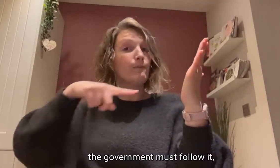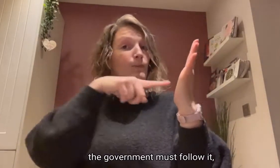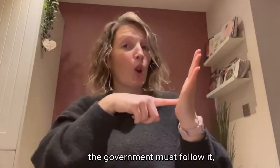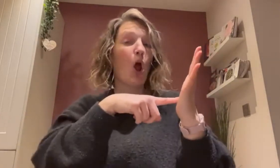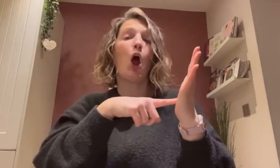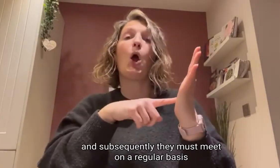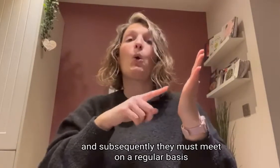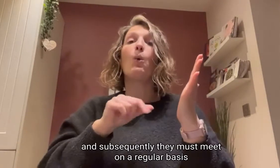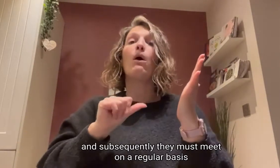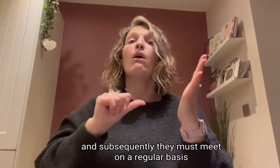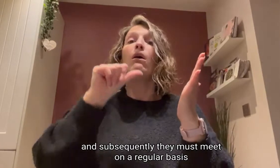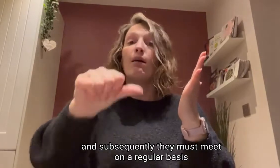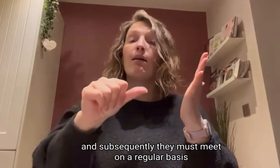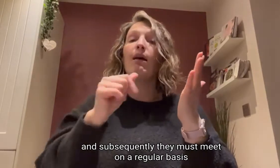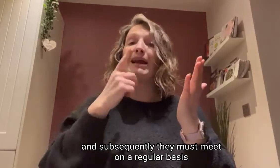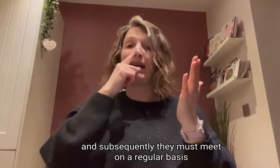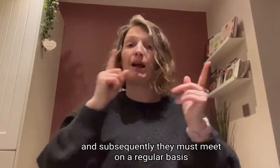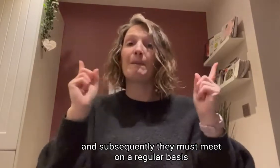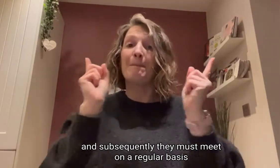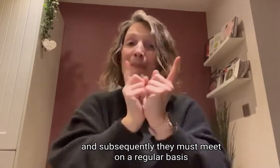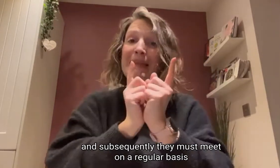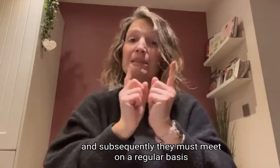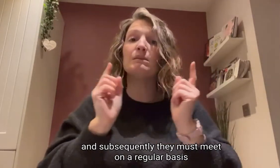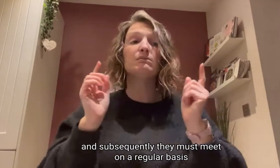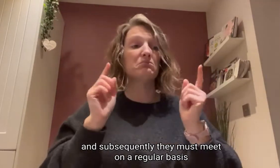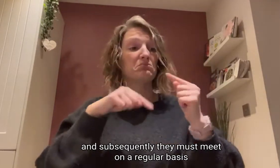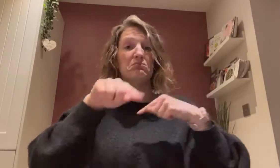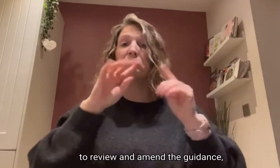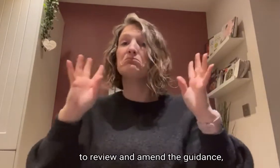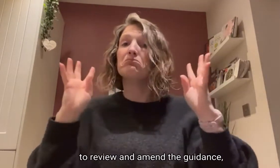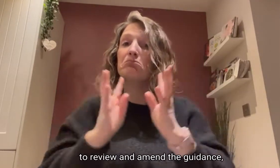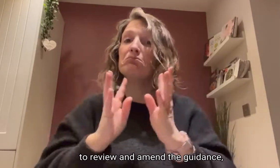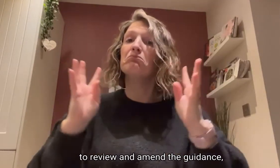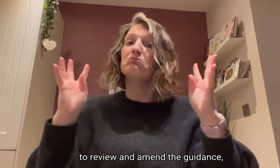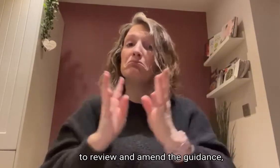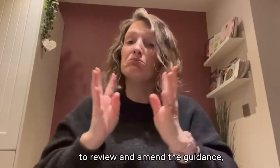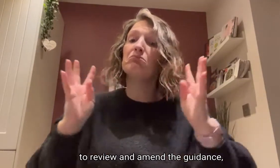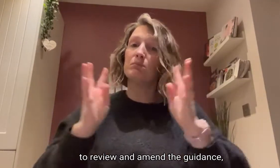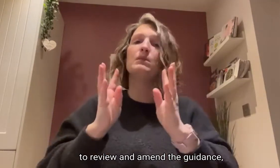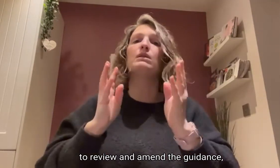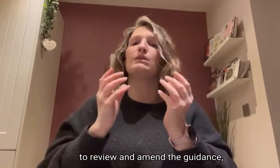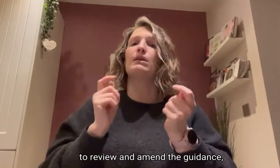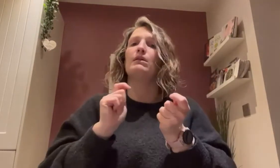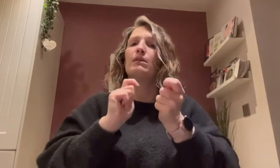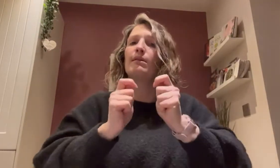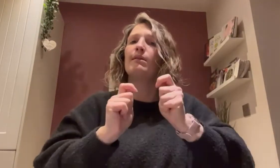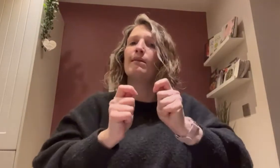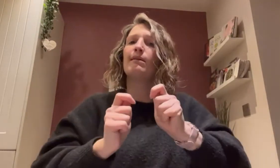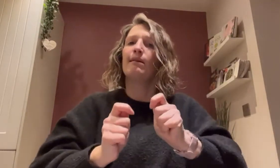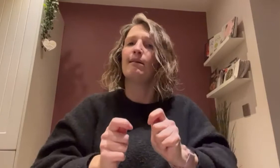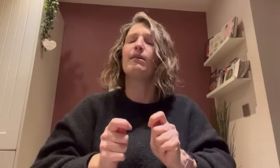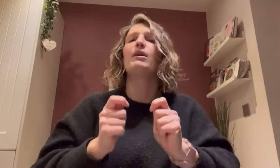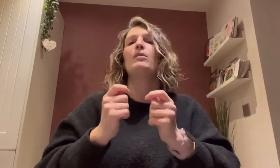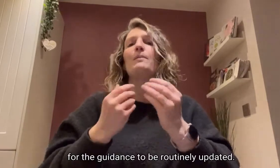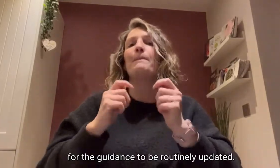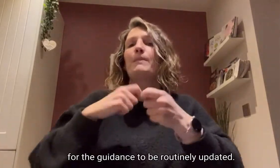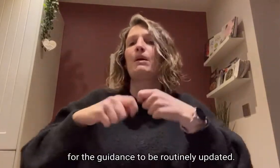it, and subsequently they must meet on a regular basis to review and amend the guidance, for the guidance